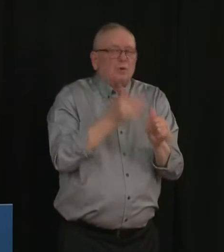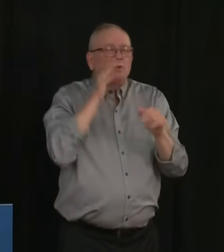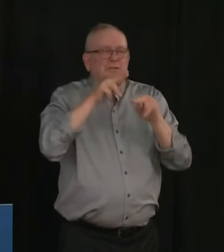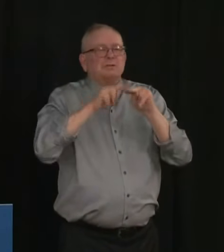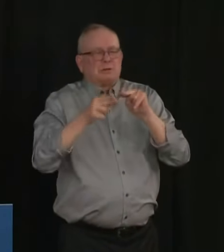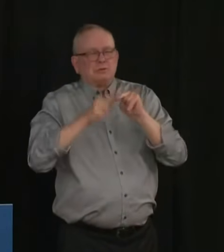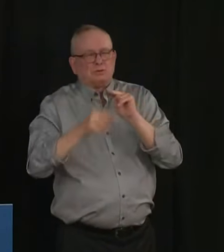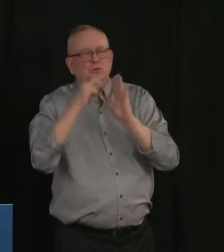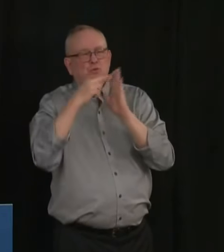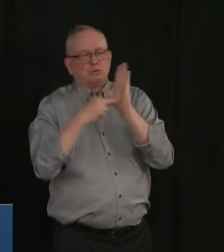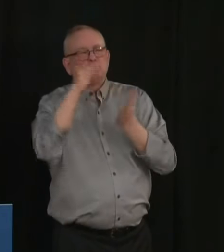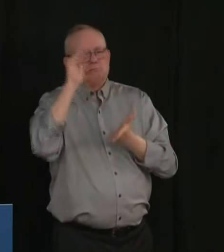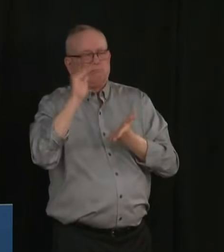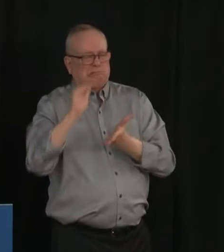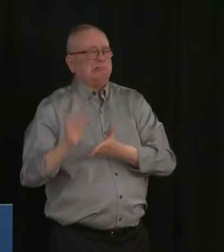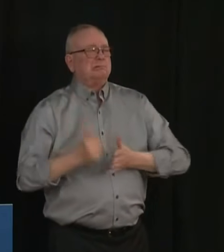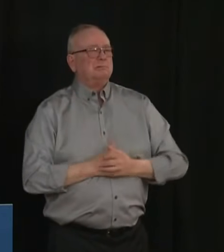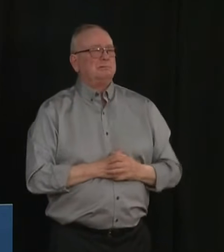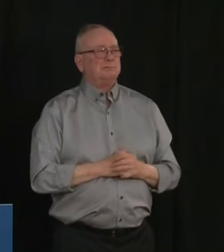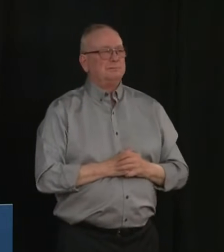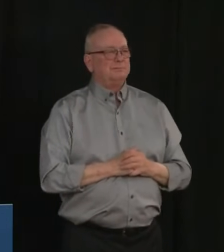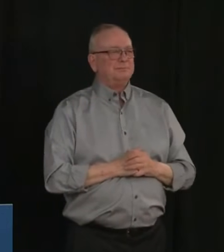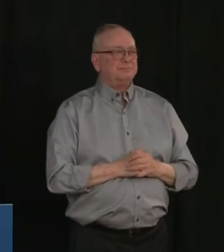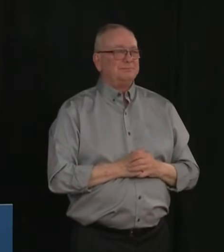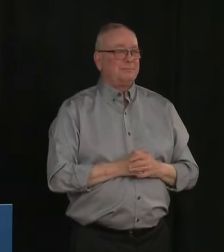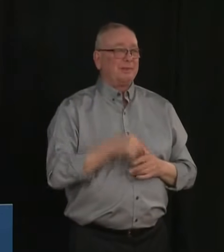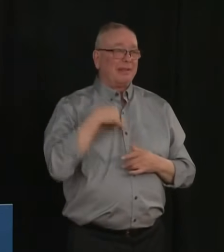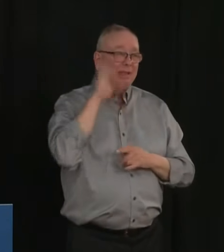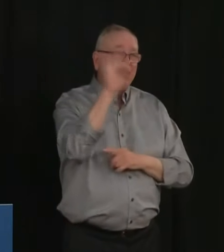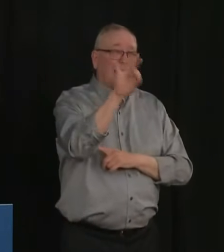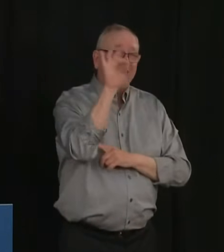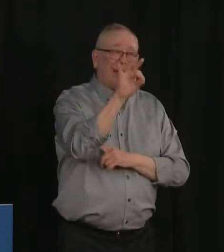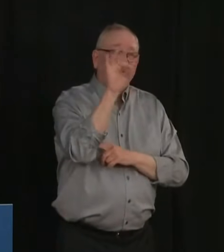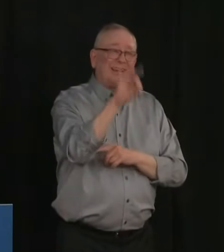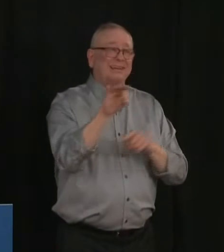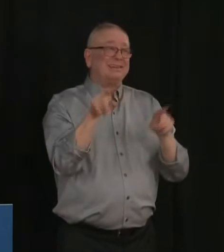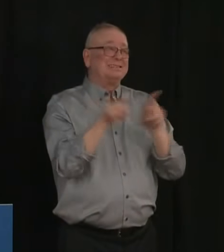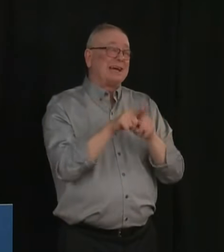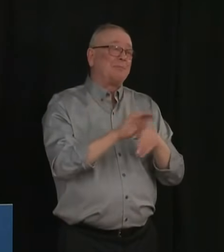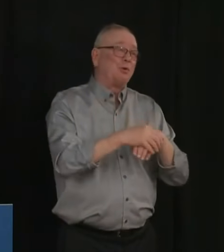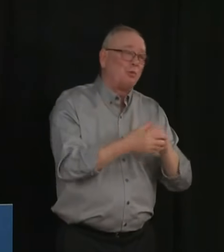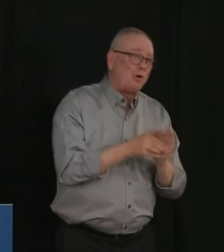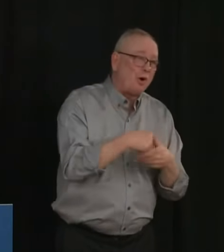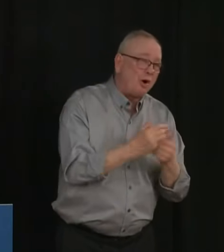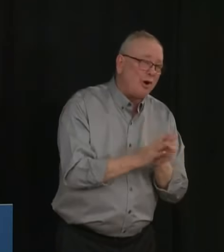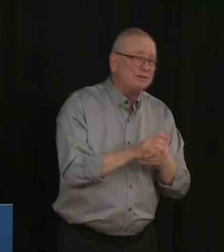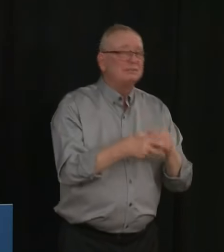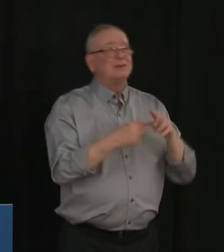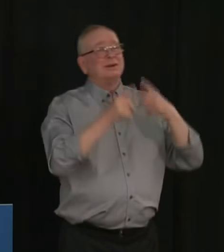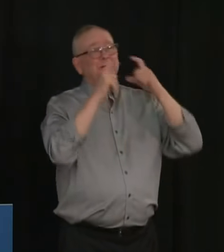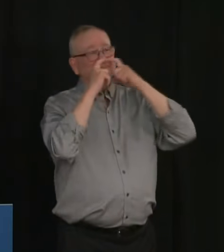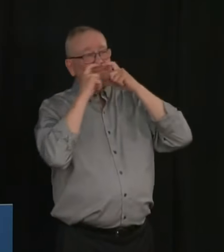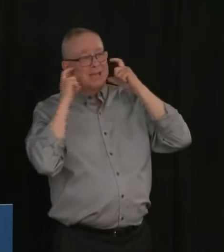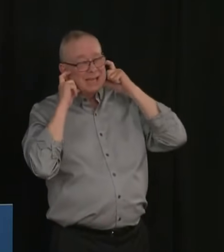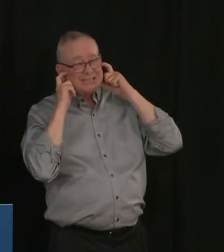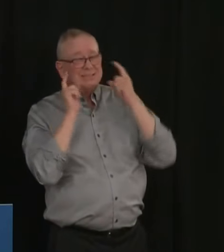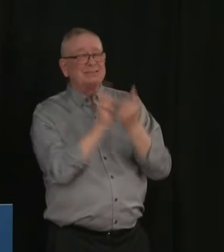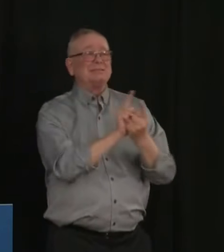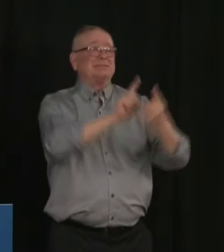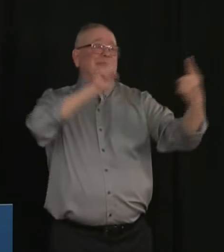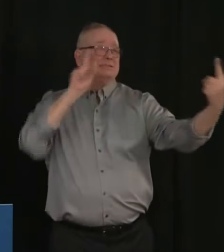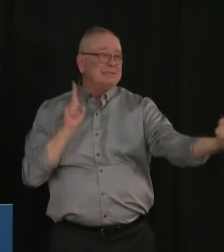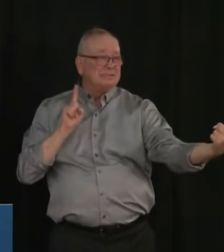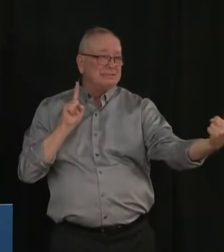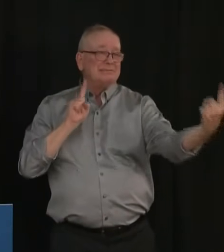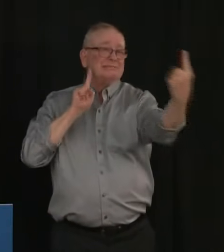so many times is still true. By washing our hands, wearing a mask, staying physically distanced from those outside our